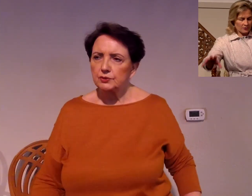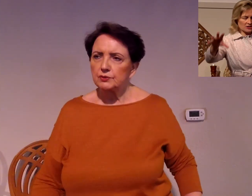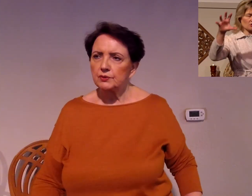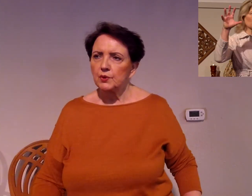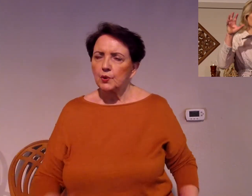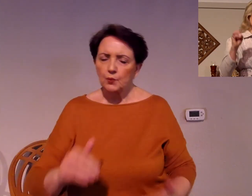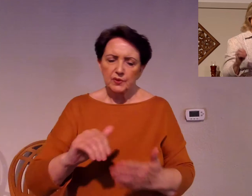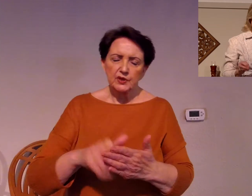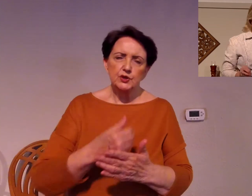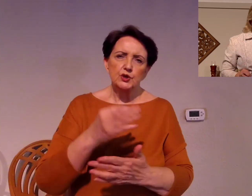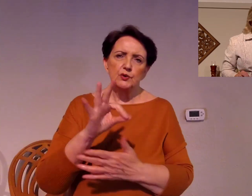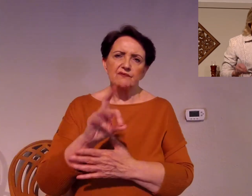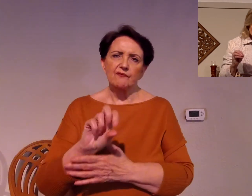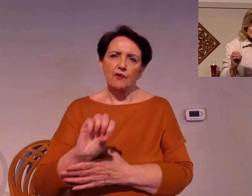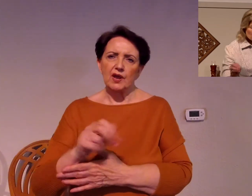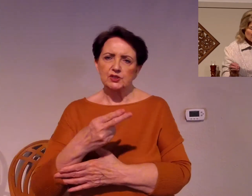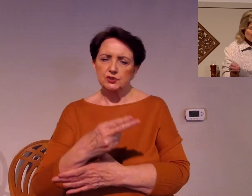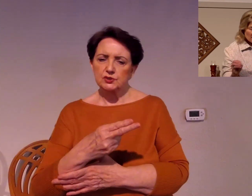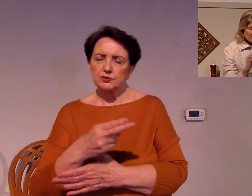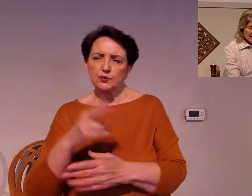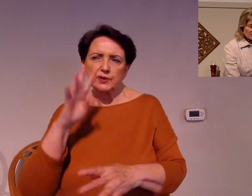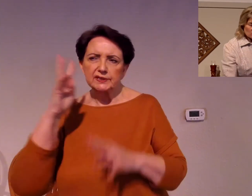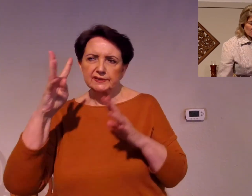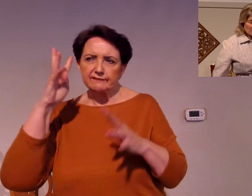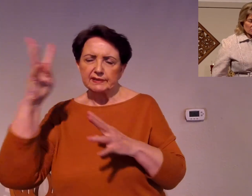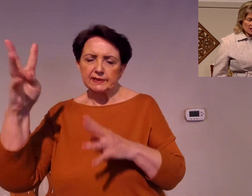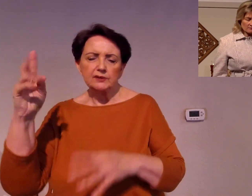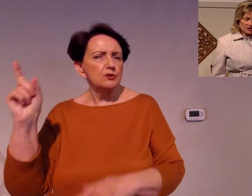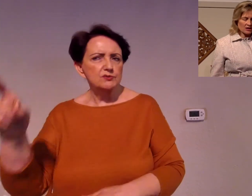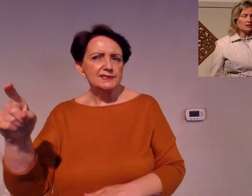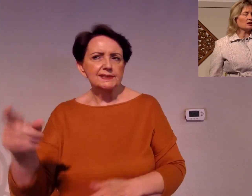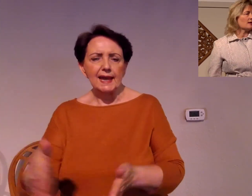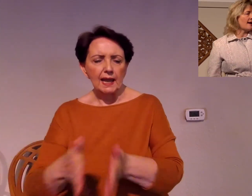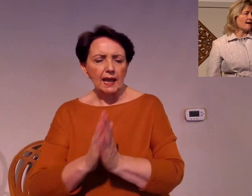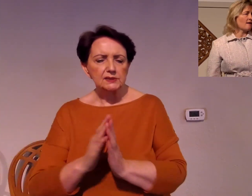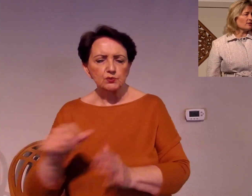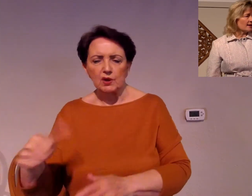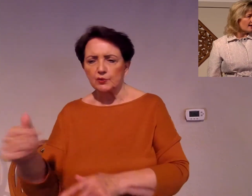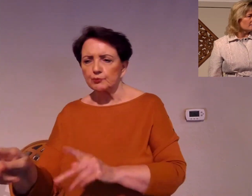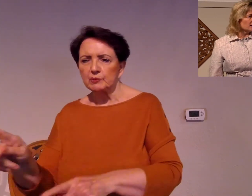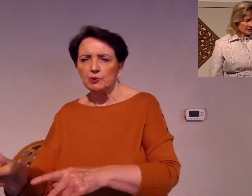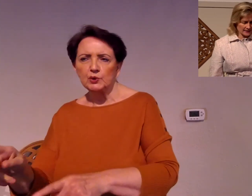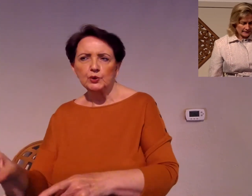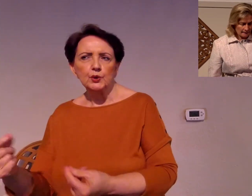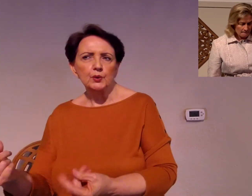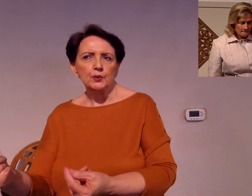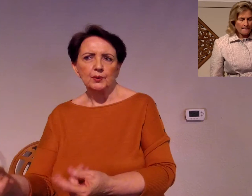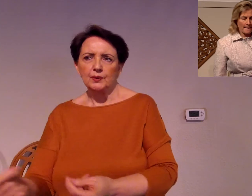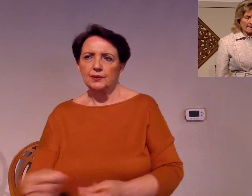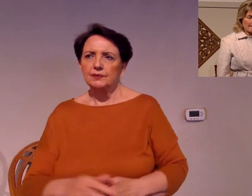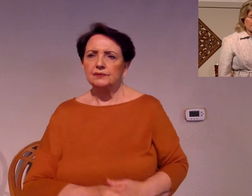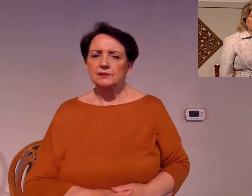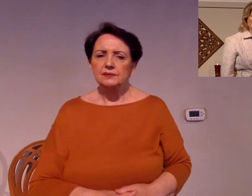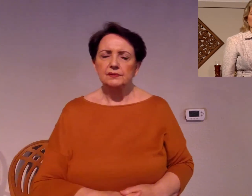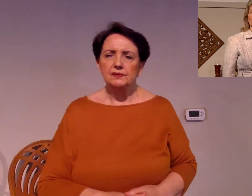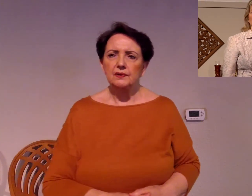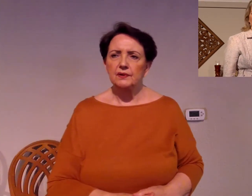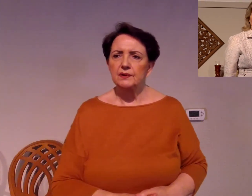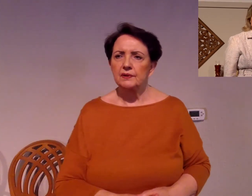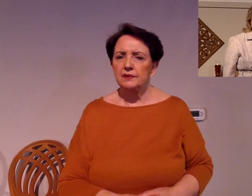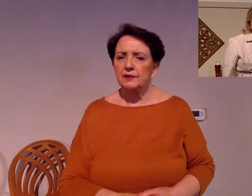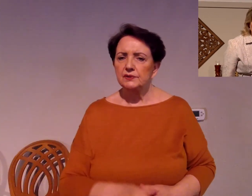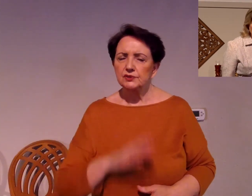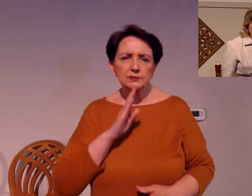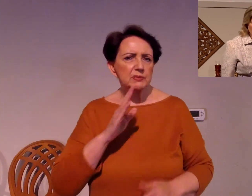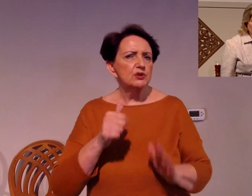new and fresh creativity. You need not ask what others have done and how they have done it. Be